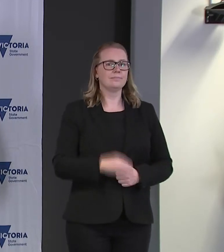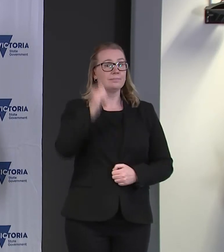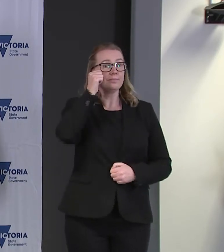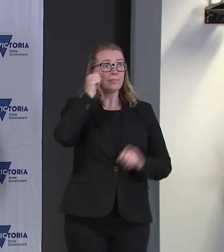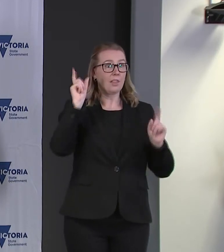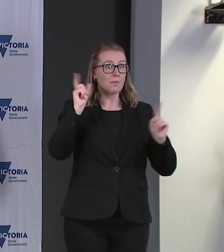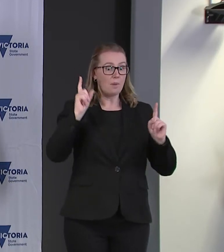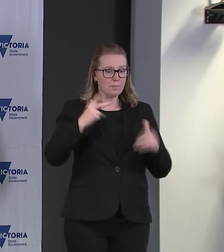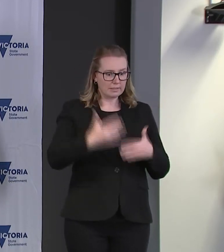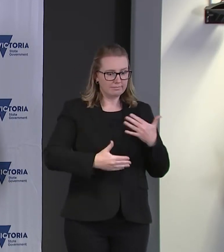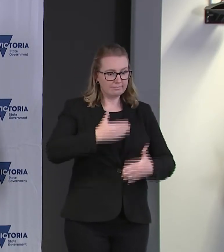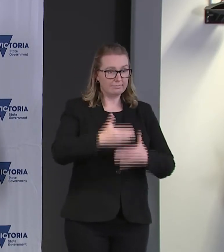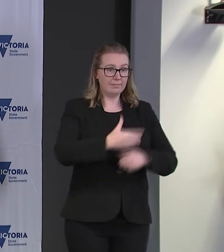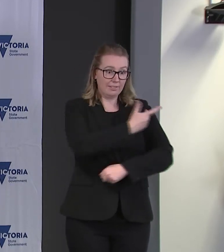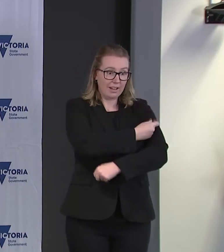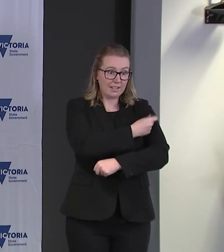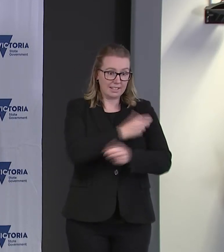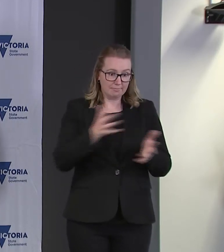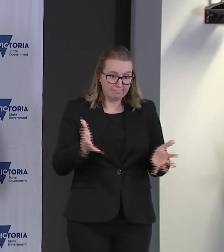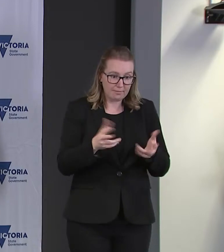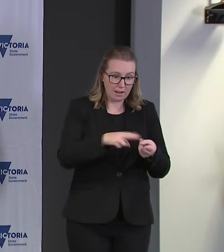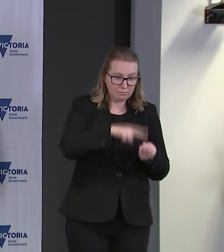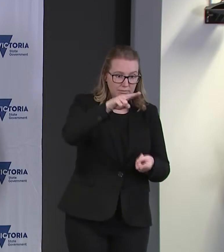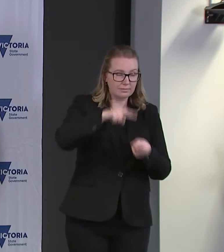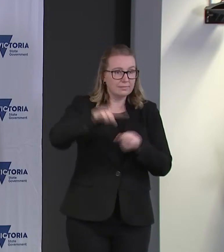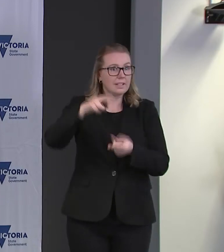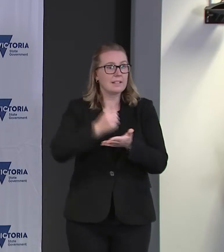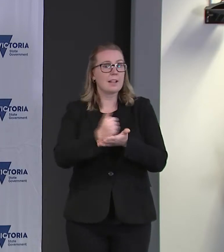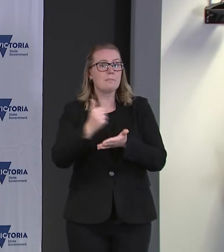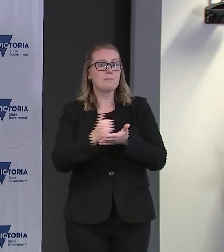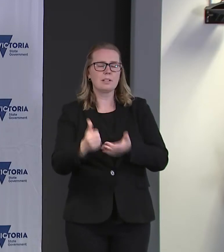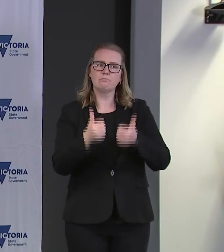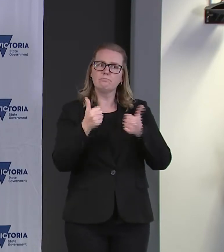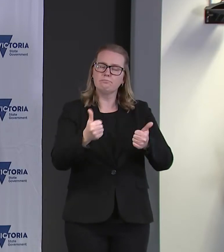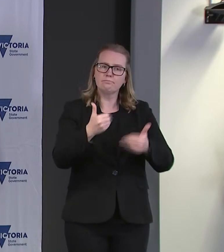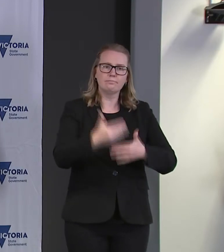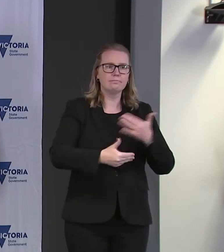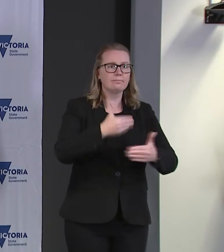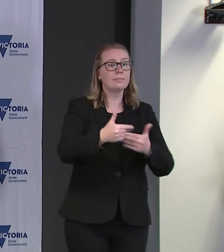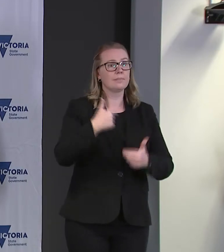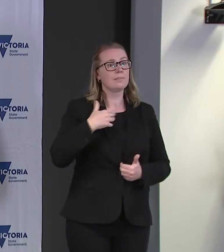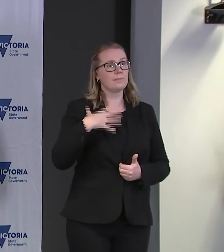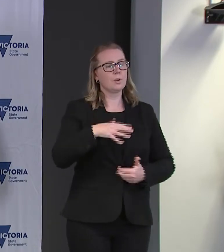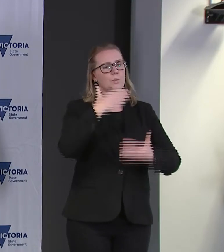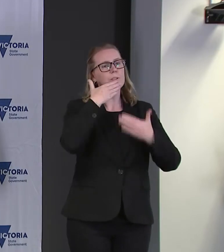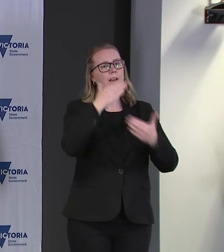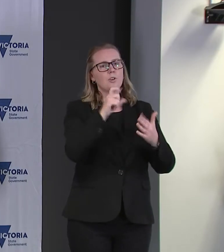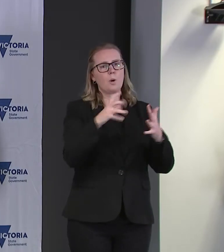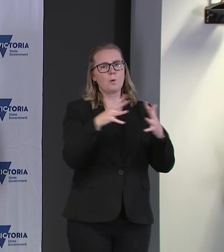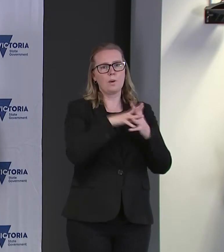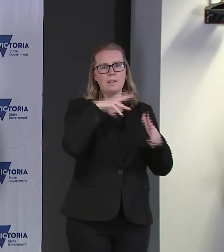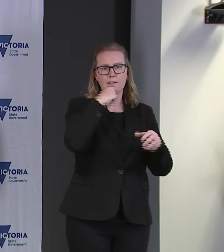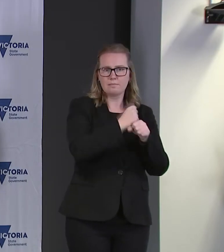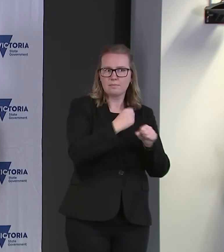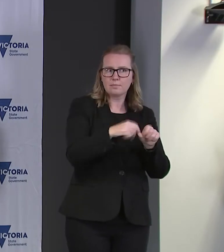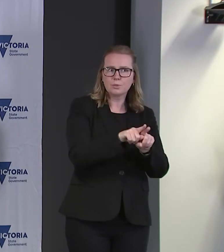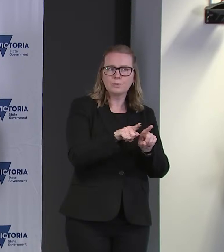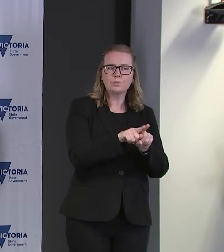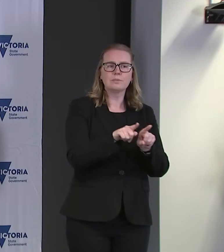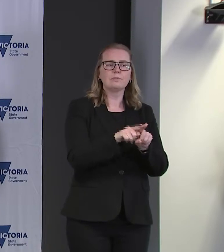need to build vaccines for, and we are progressively doing that. And I want to thank the Commonwealth for